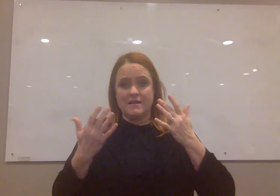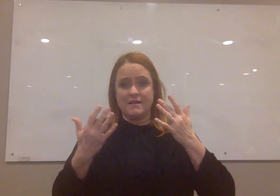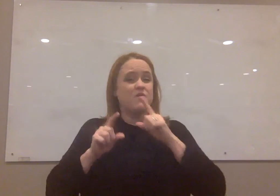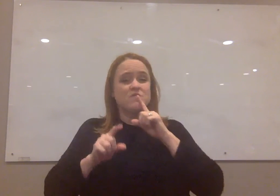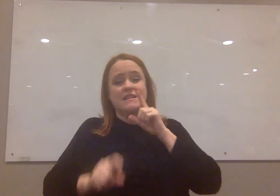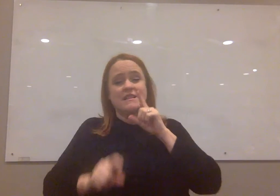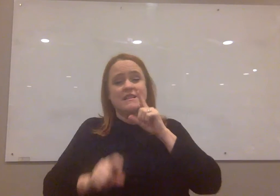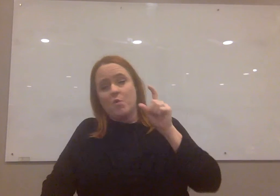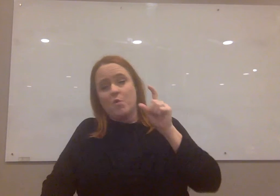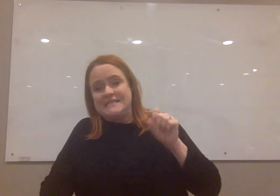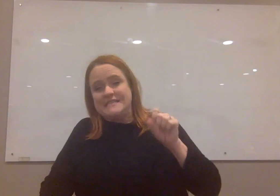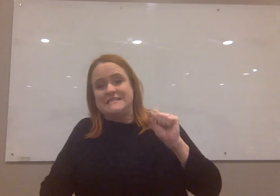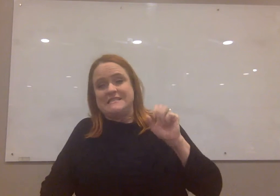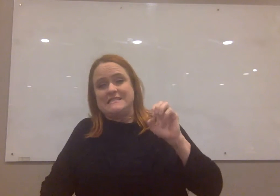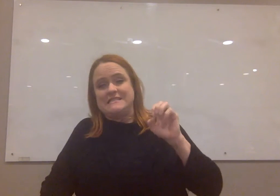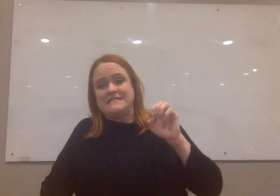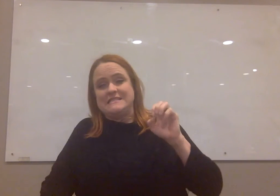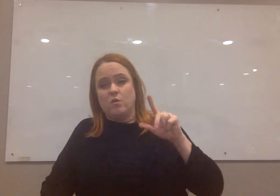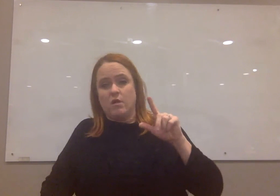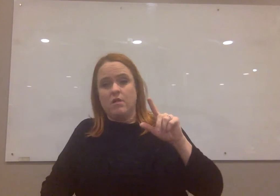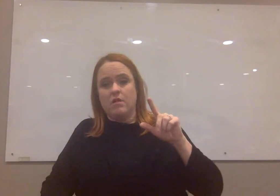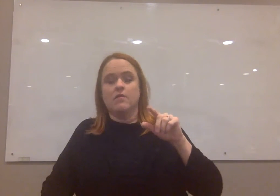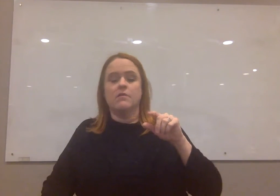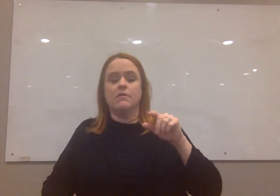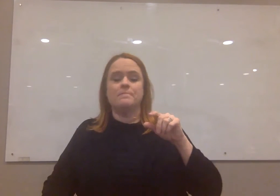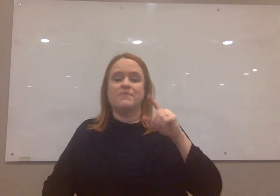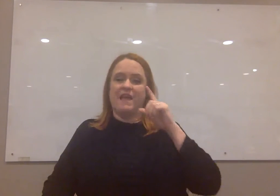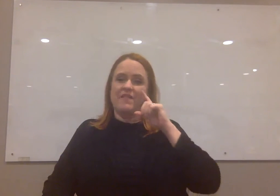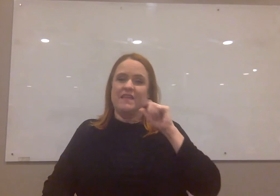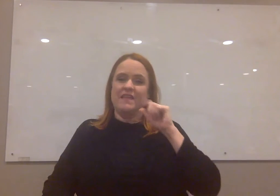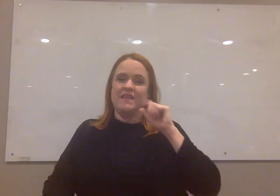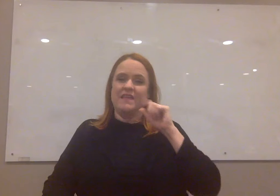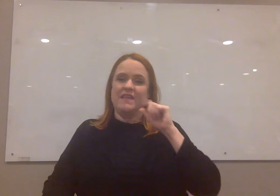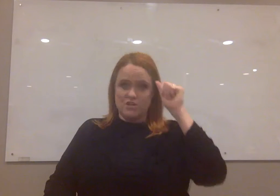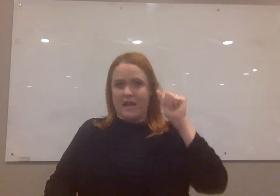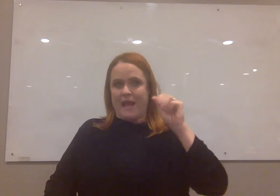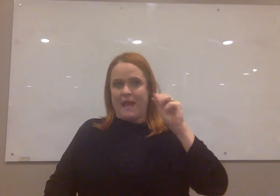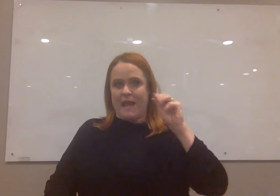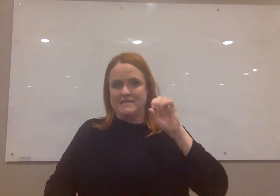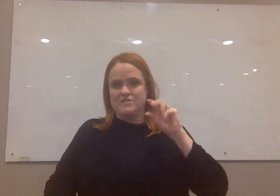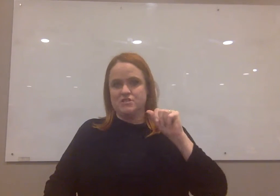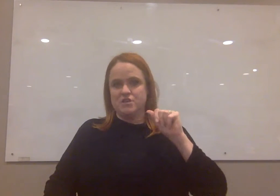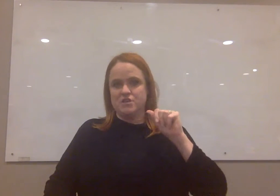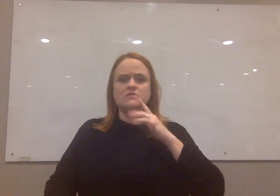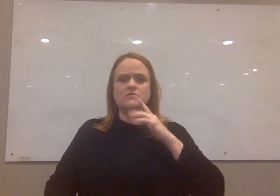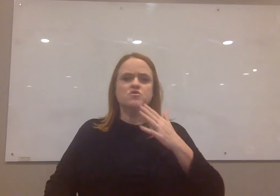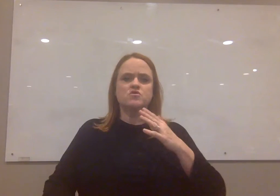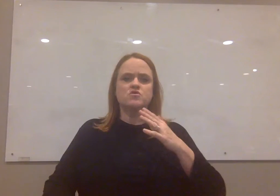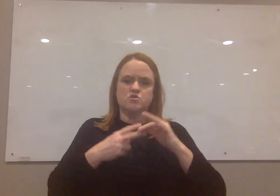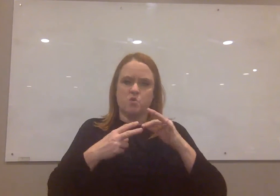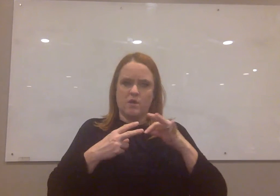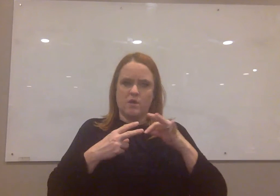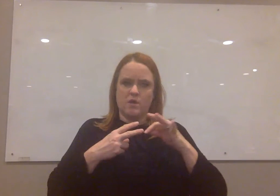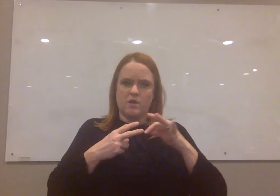want something in memory to store, that Amnesia is probably a good choice. Yeah. Now, if you want the on-disk version of